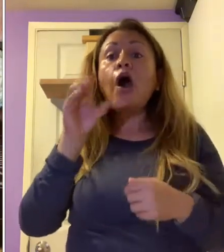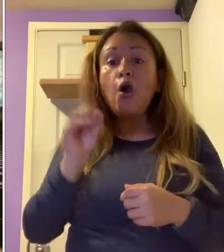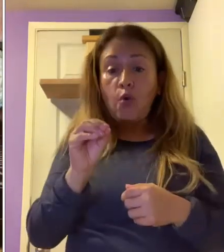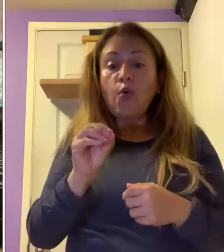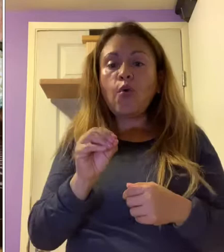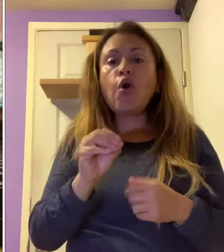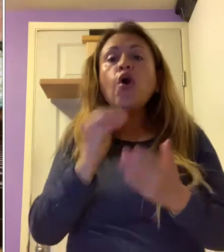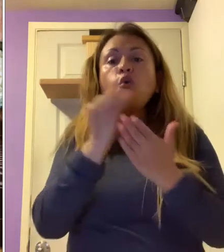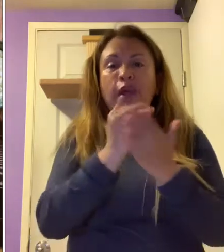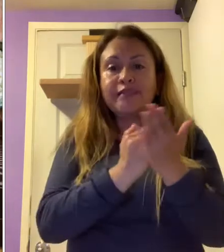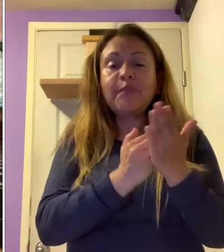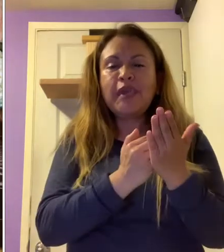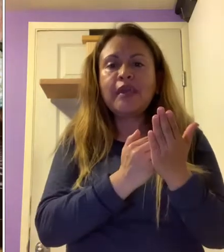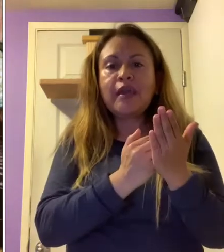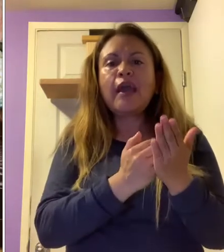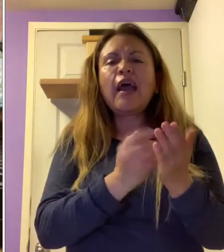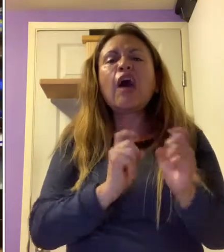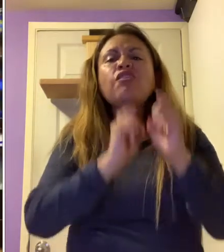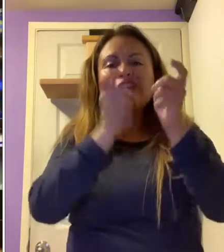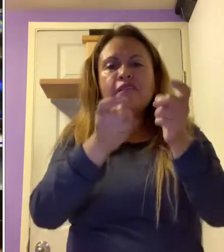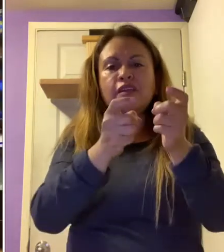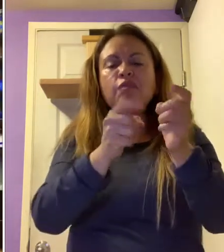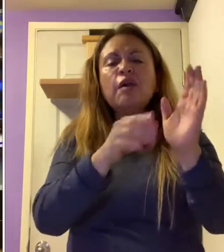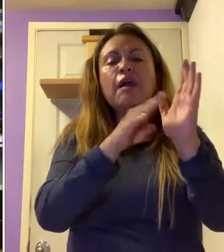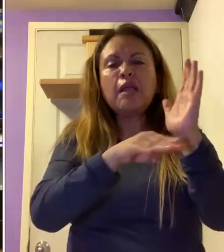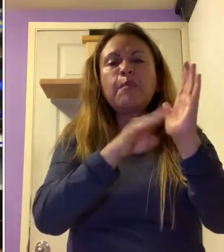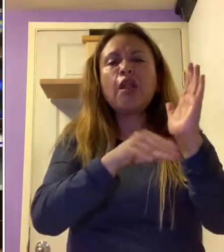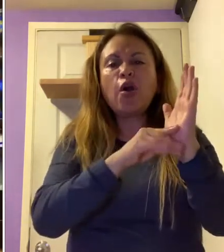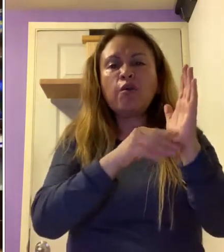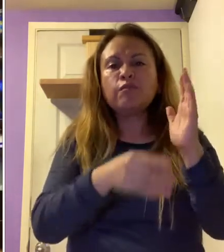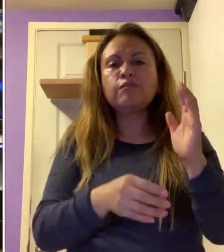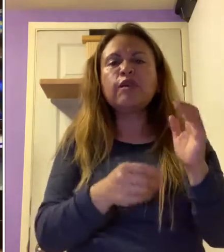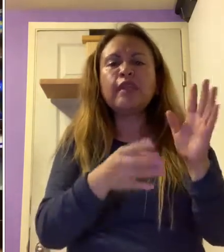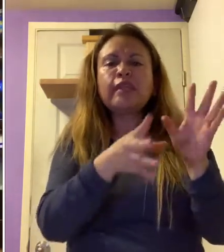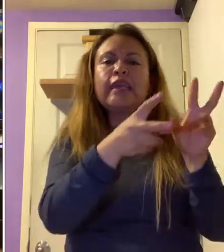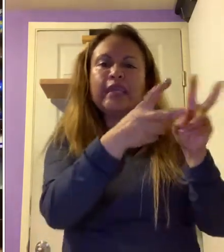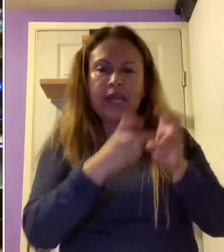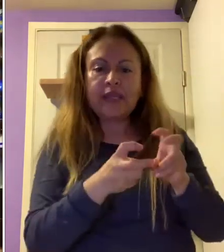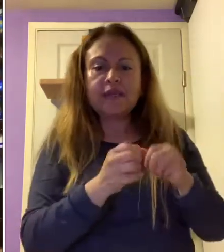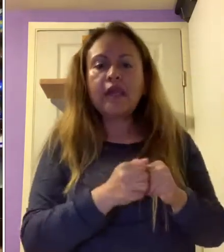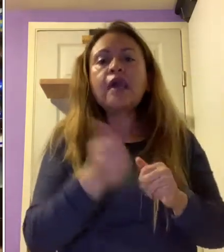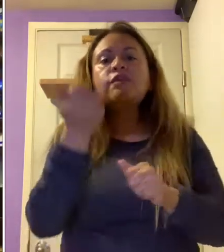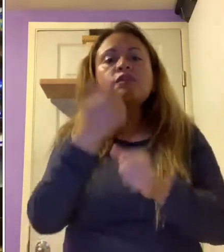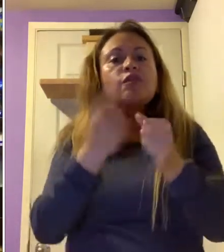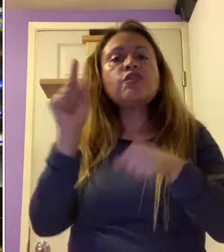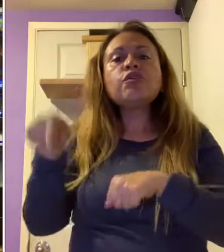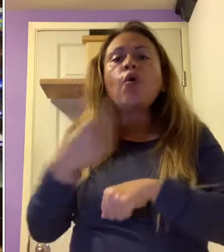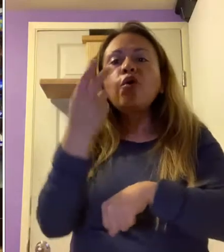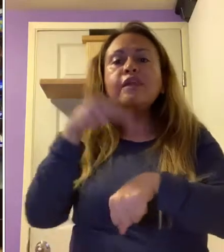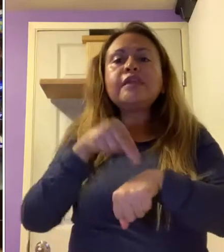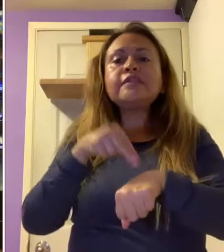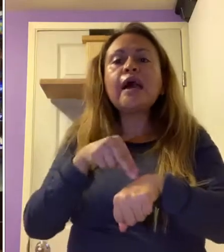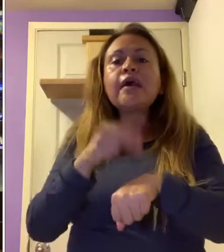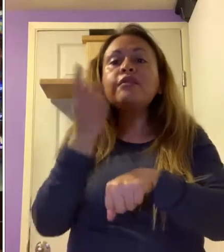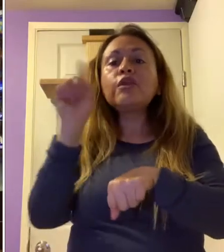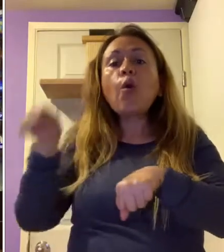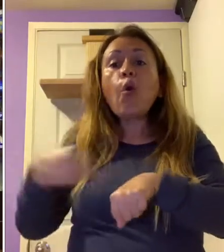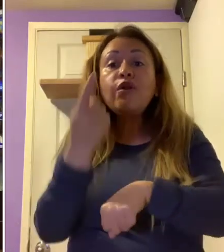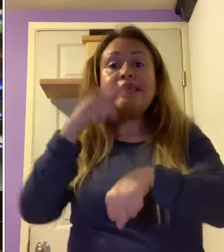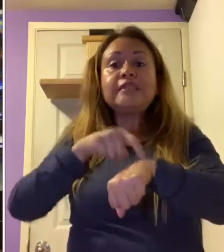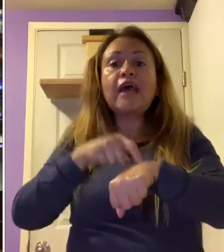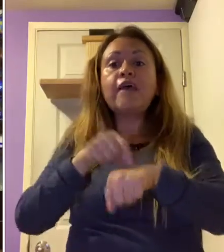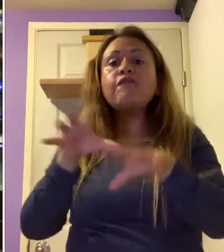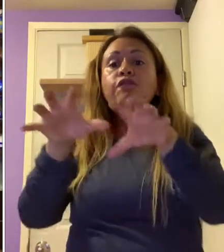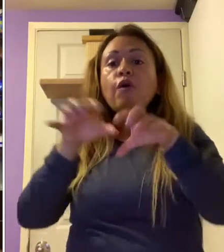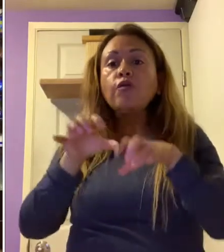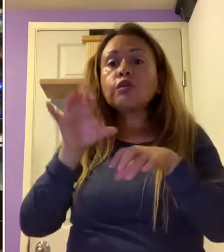paleo cauliflower pizza crust recipe. I'll put it in the description box below, and it uses frozen riced cauliflower. That's pretty much the only time we use frozen